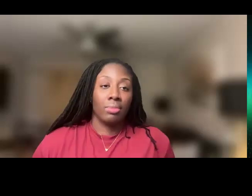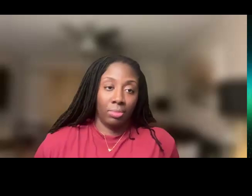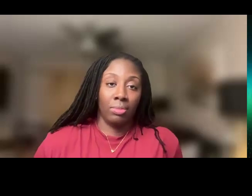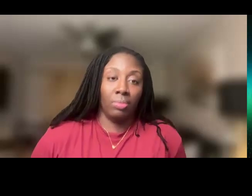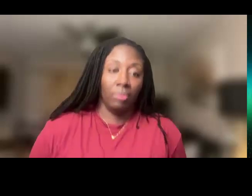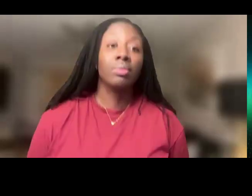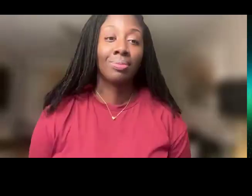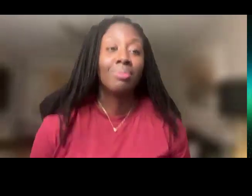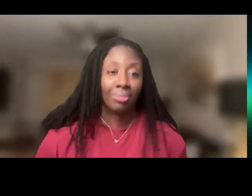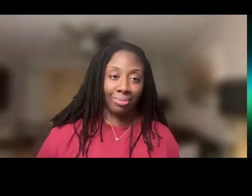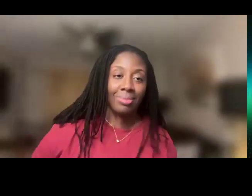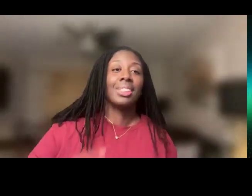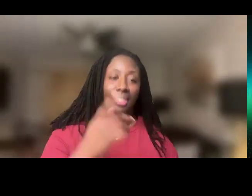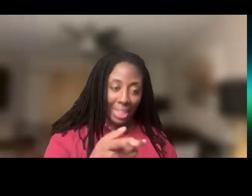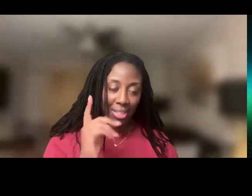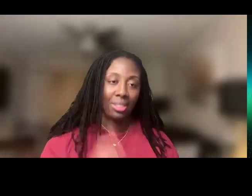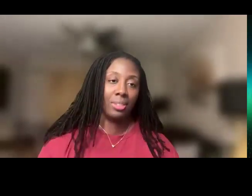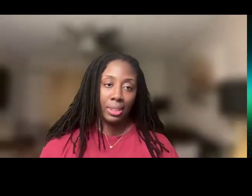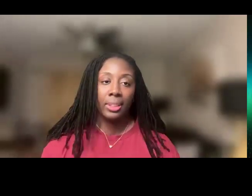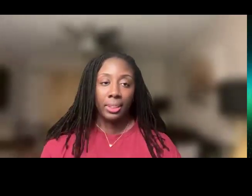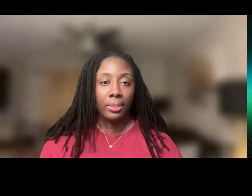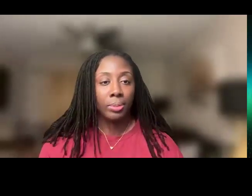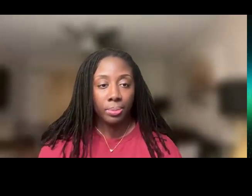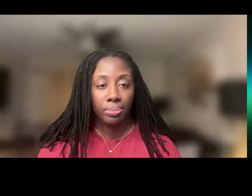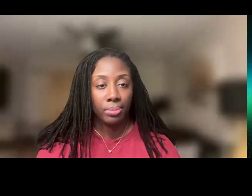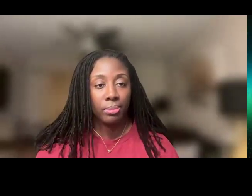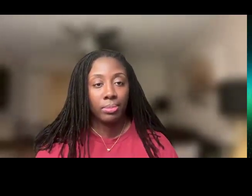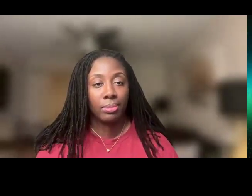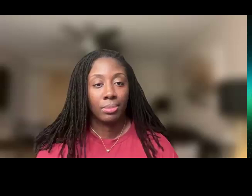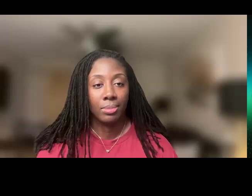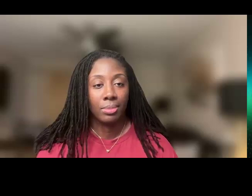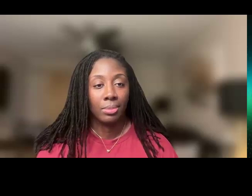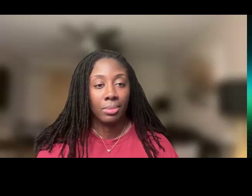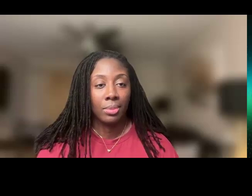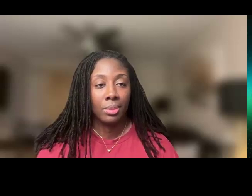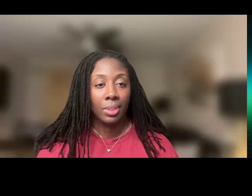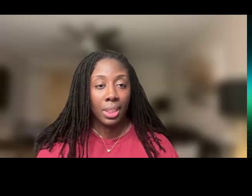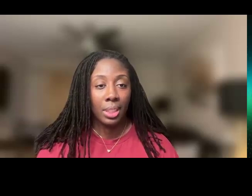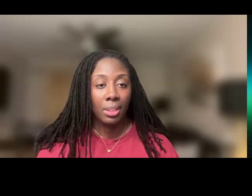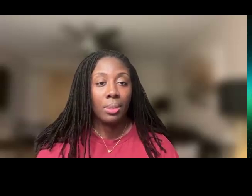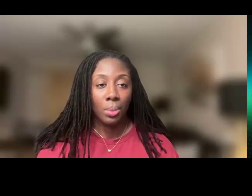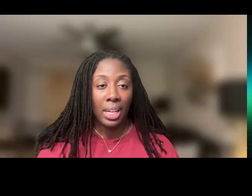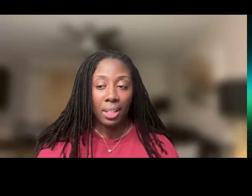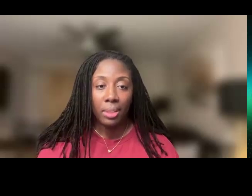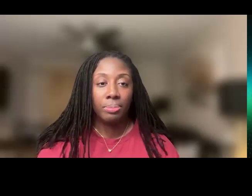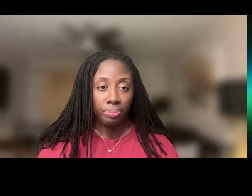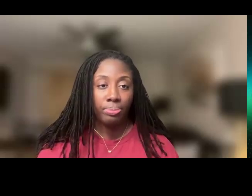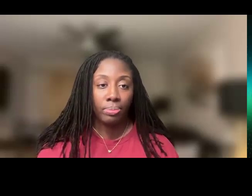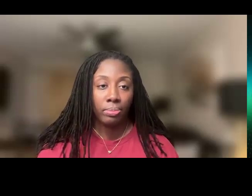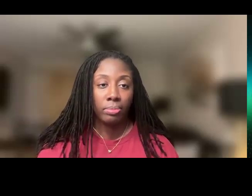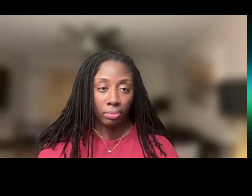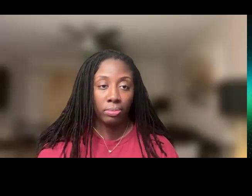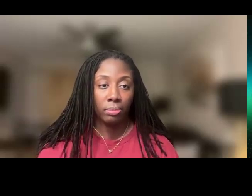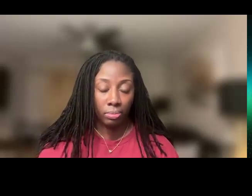about it? Where does it fail? Where is it good? Where is it? Yeah. And that's what I go by. So, I mean, I Right. think a lot of